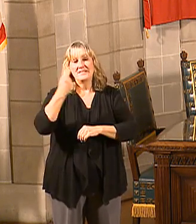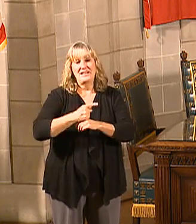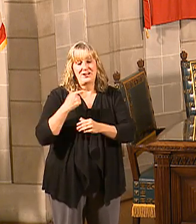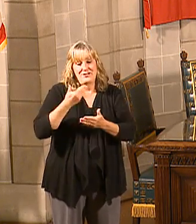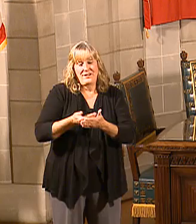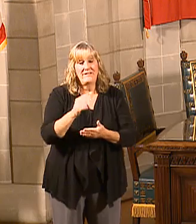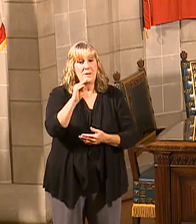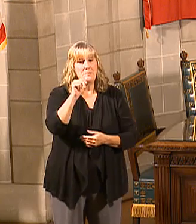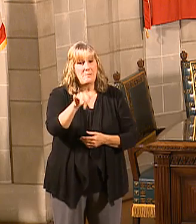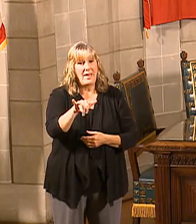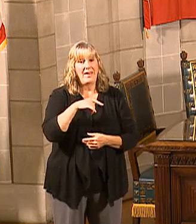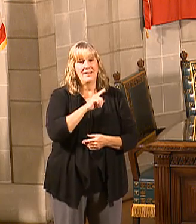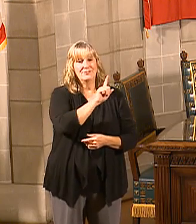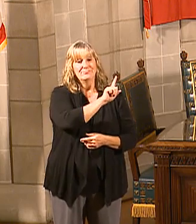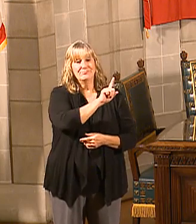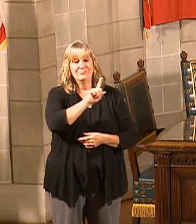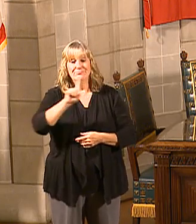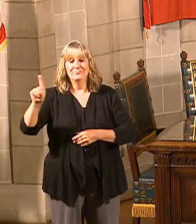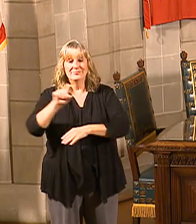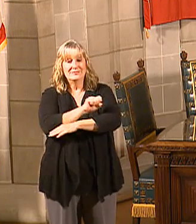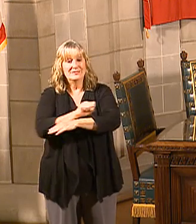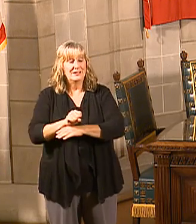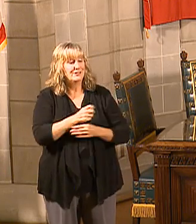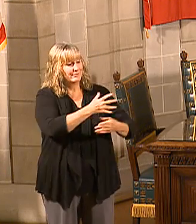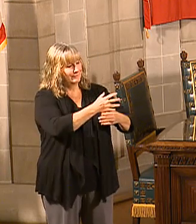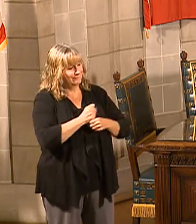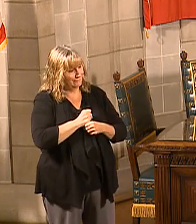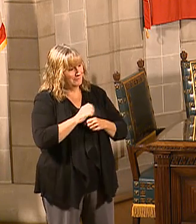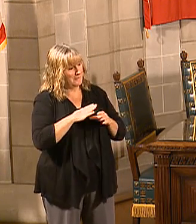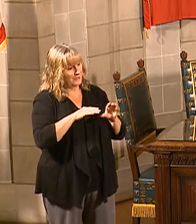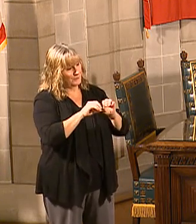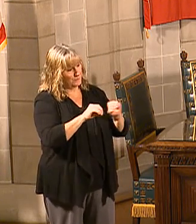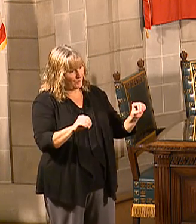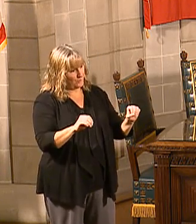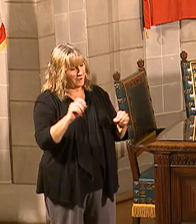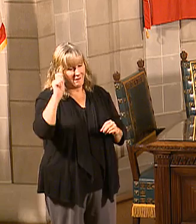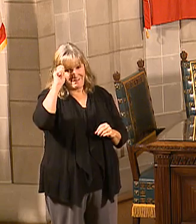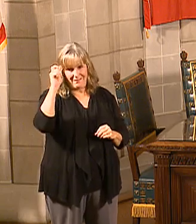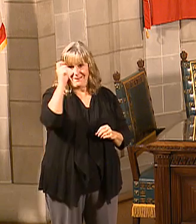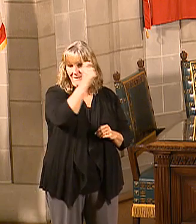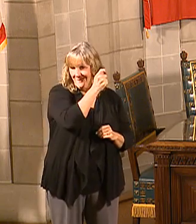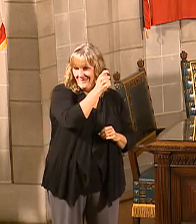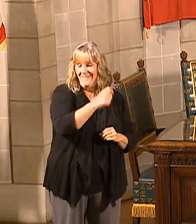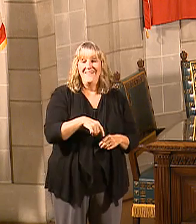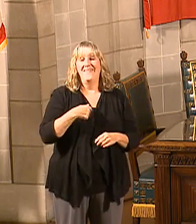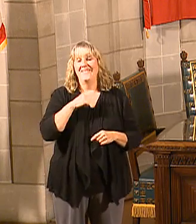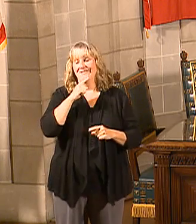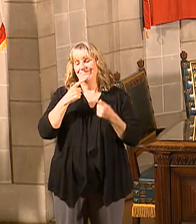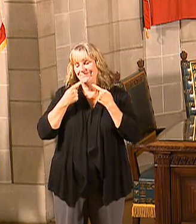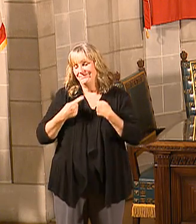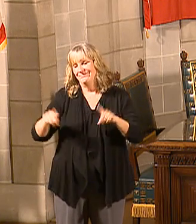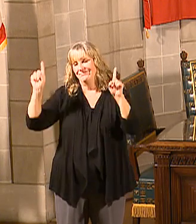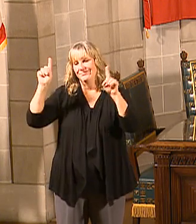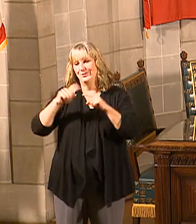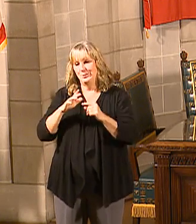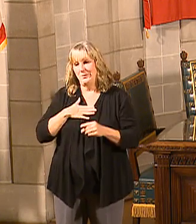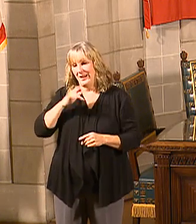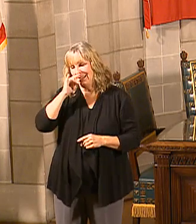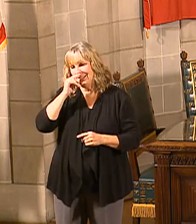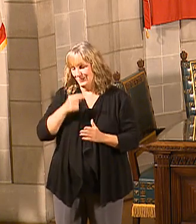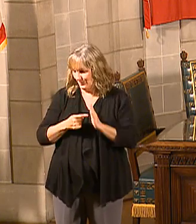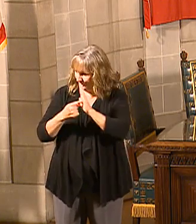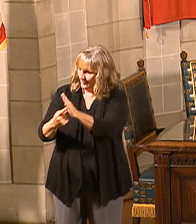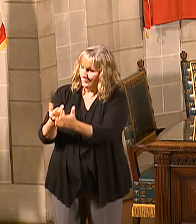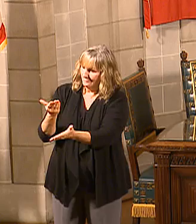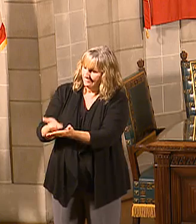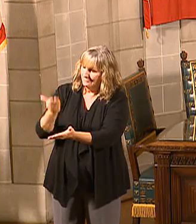I walked across that stage and accepted my diploma in front of my grown kids, a huge accomplishment to be able to show my